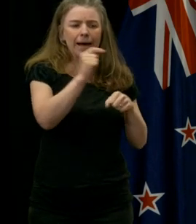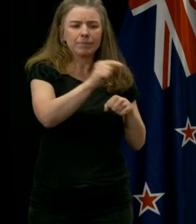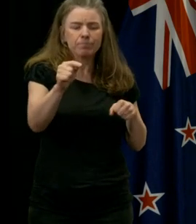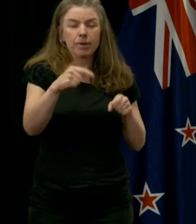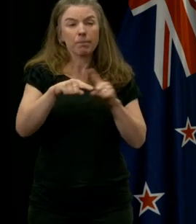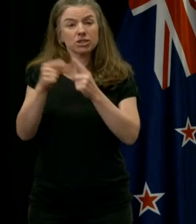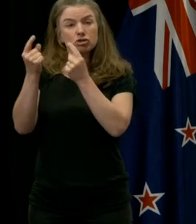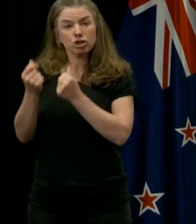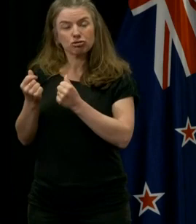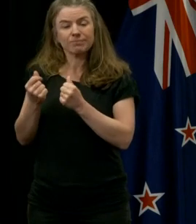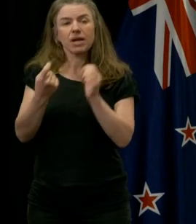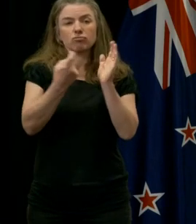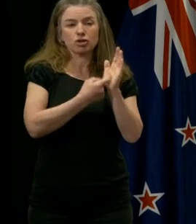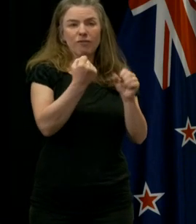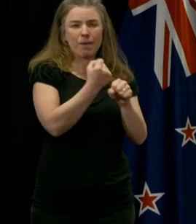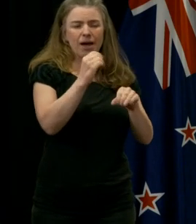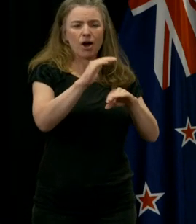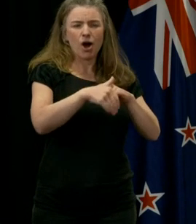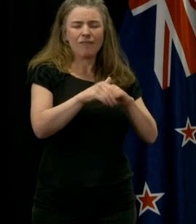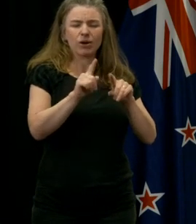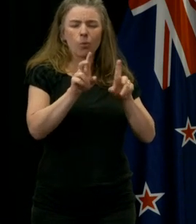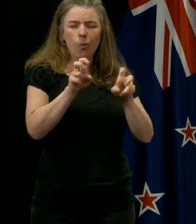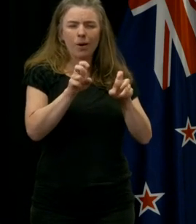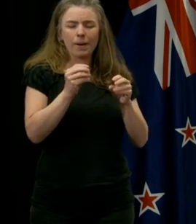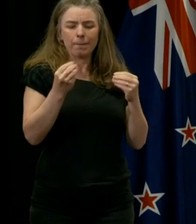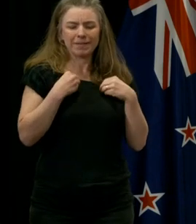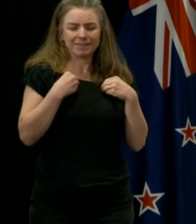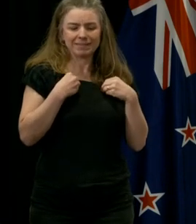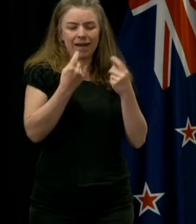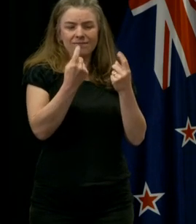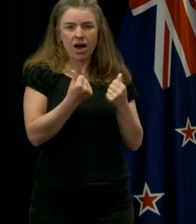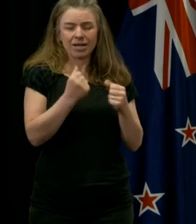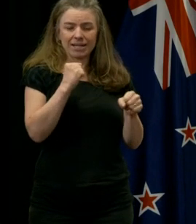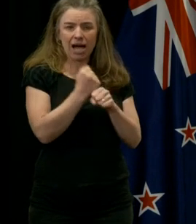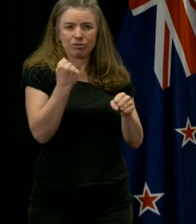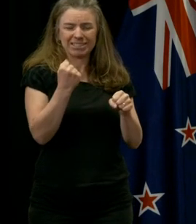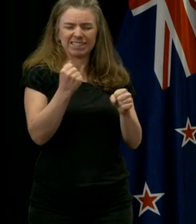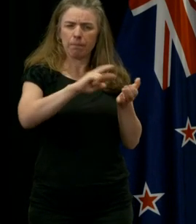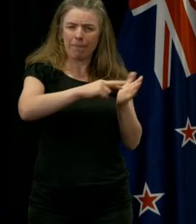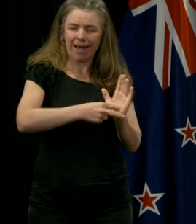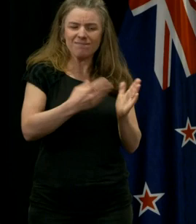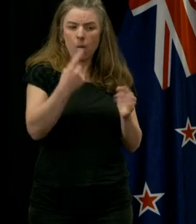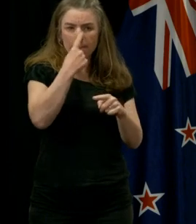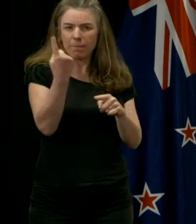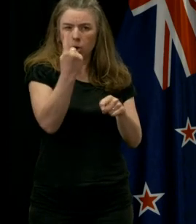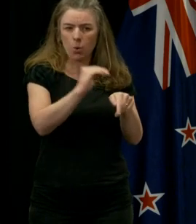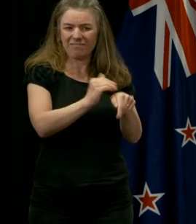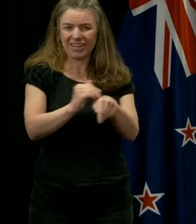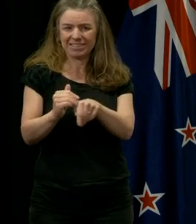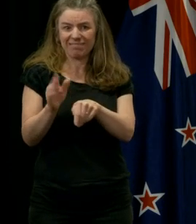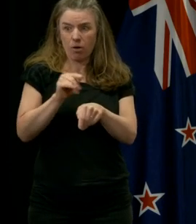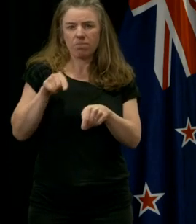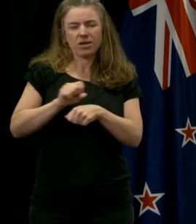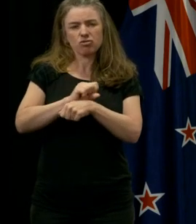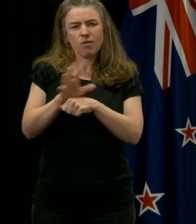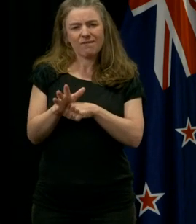and the Reserve Bank on a business financing guarantee scheme for small to medium-sized businesses and help for affected home mortgage holders. I